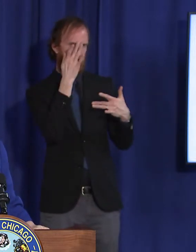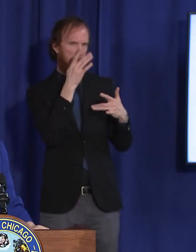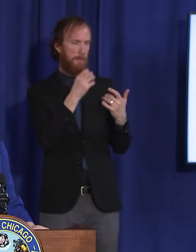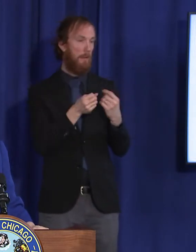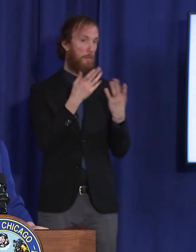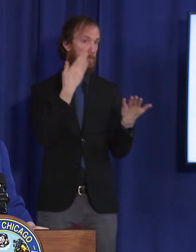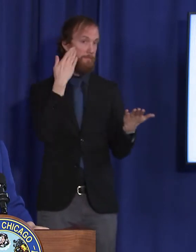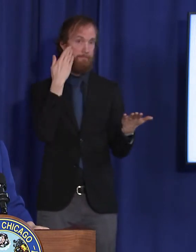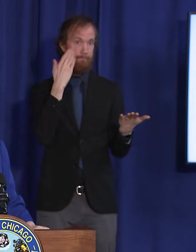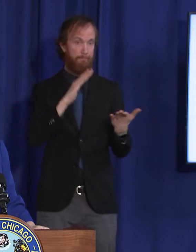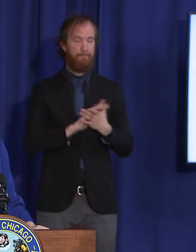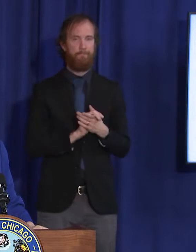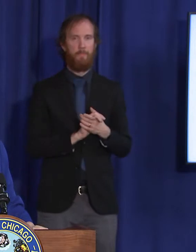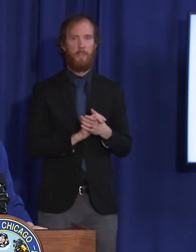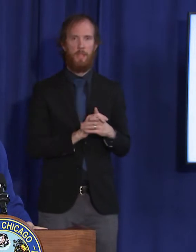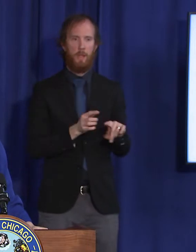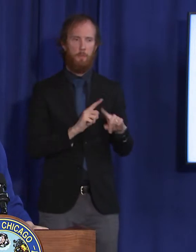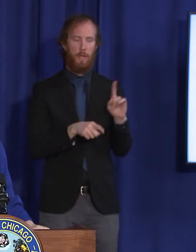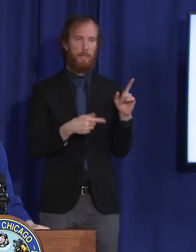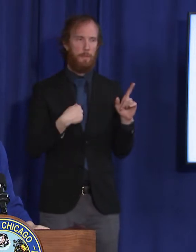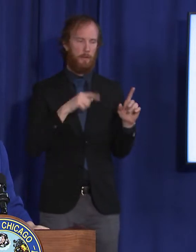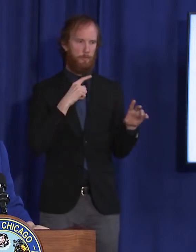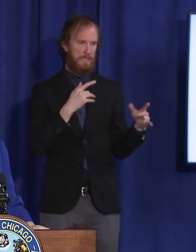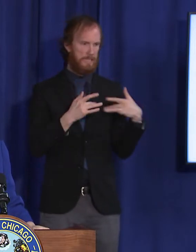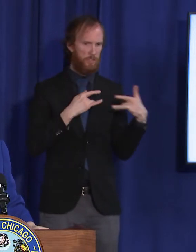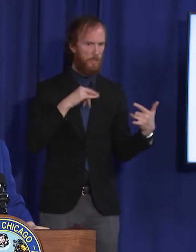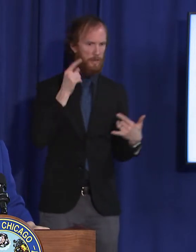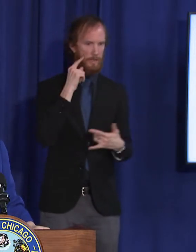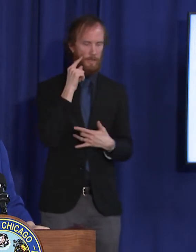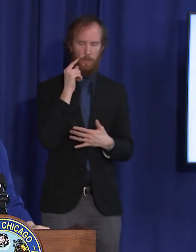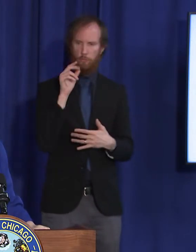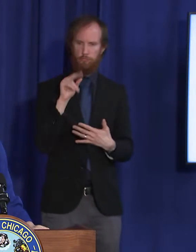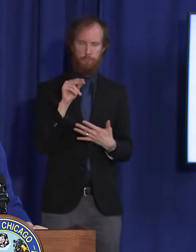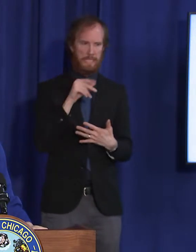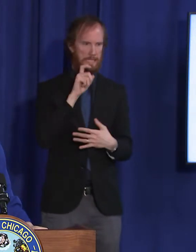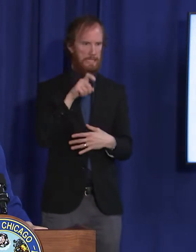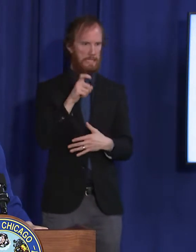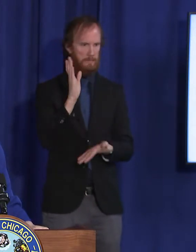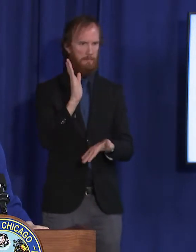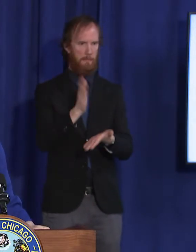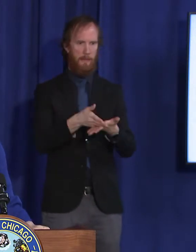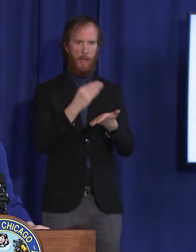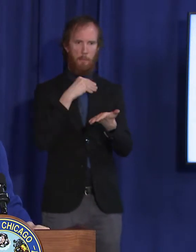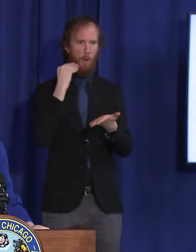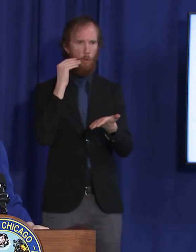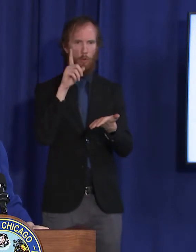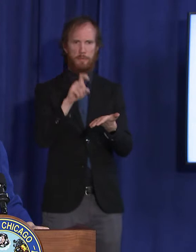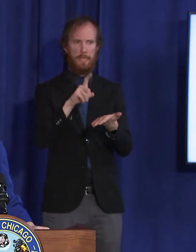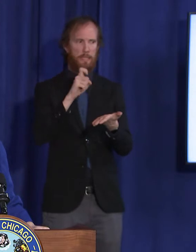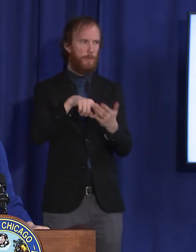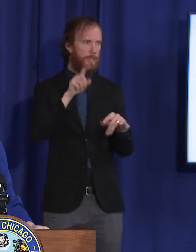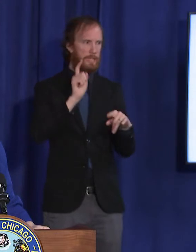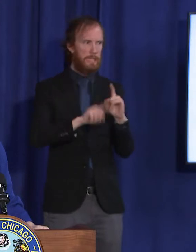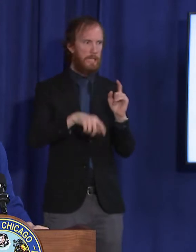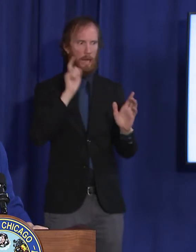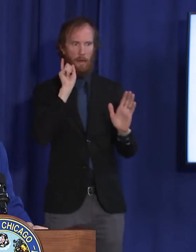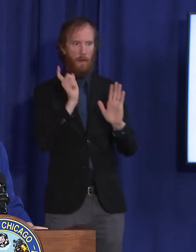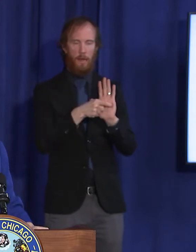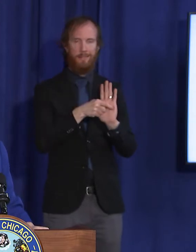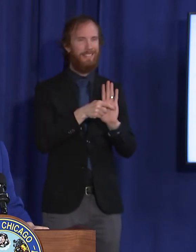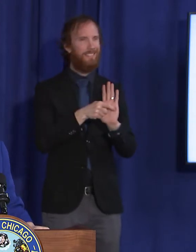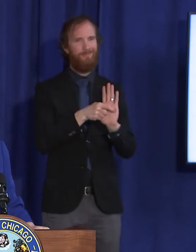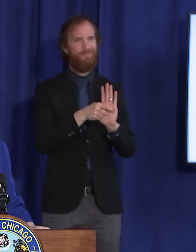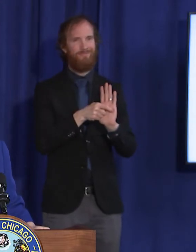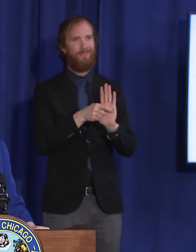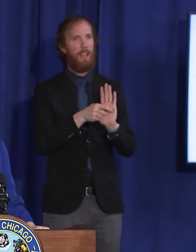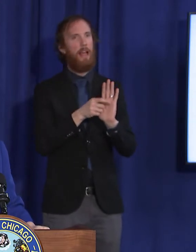am not concerned that in any way home testing limits our ability to see surges. I love home